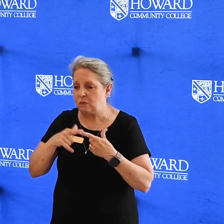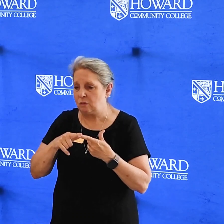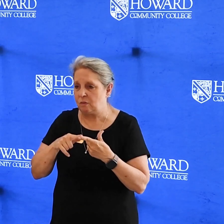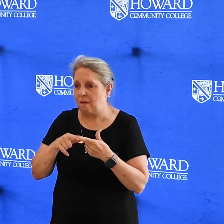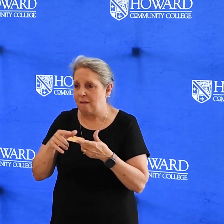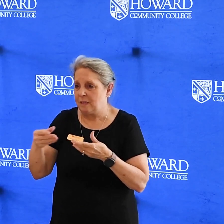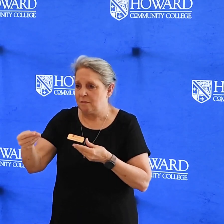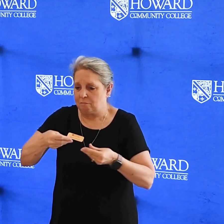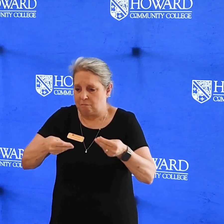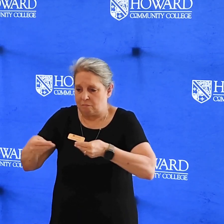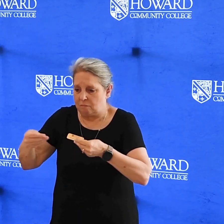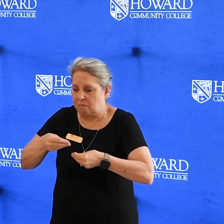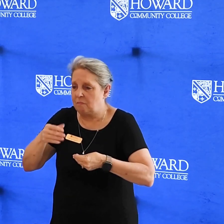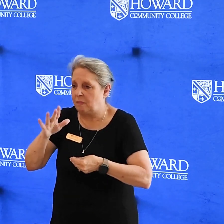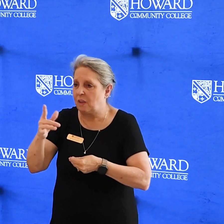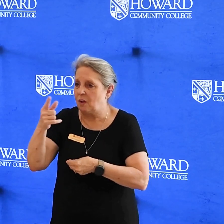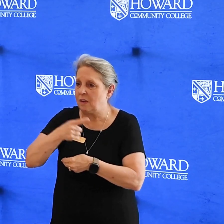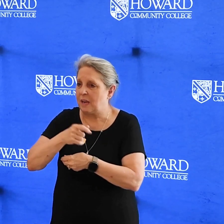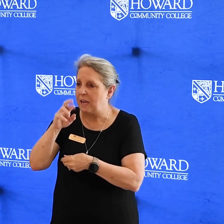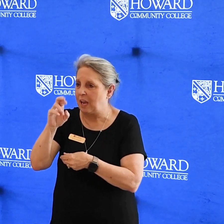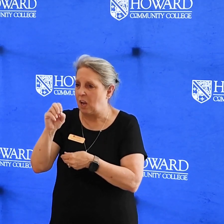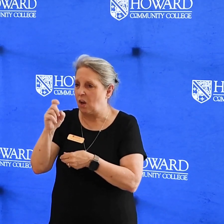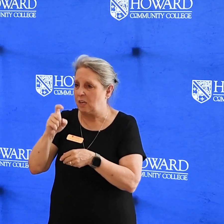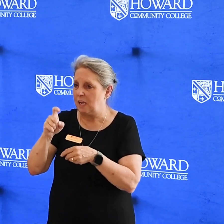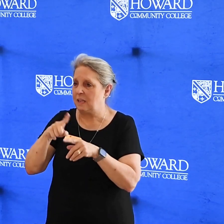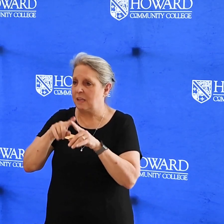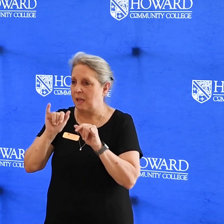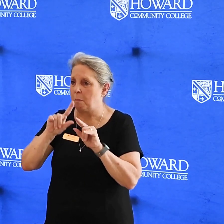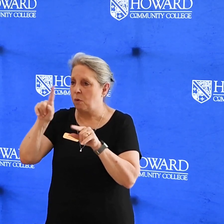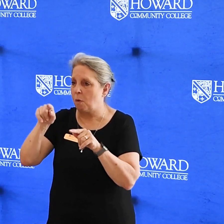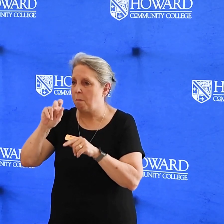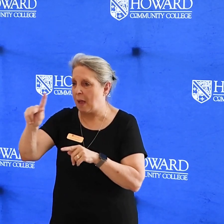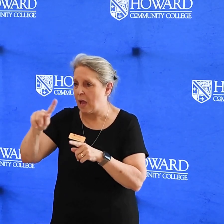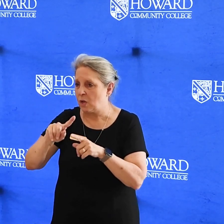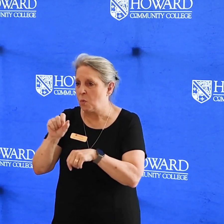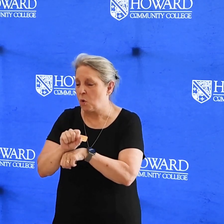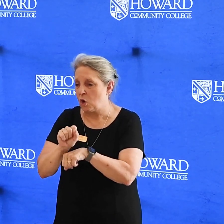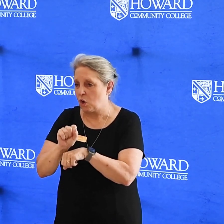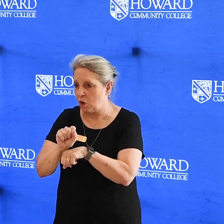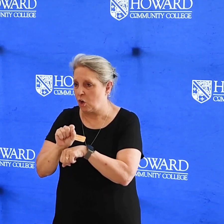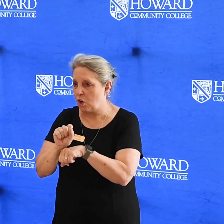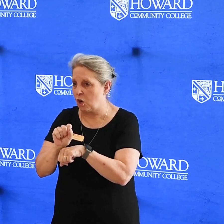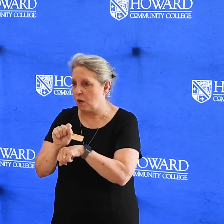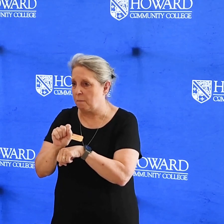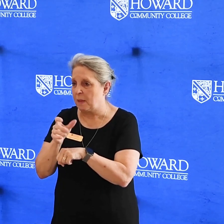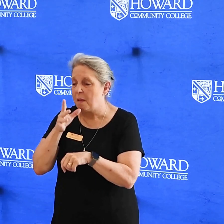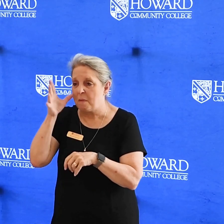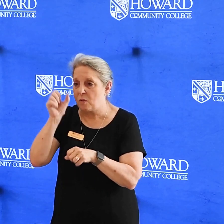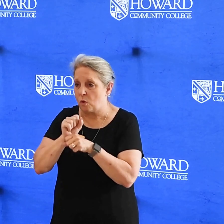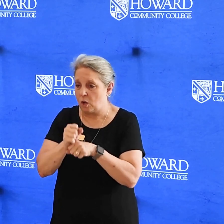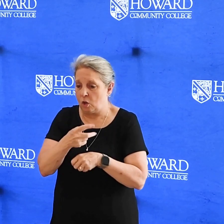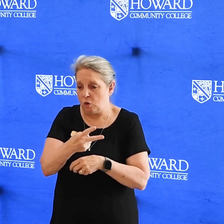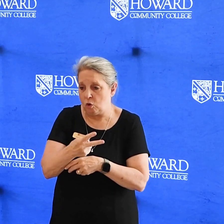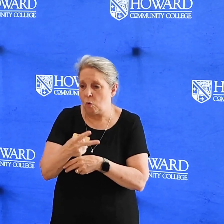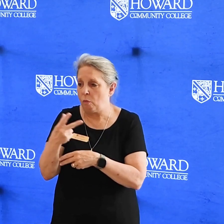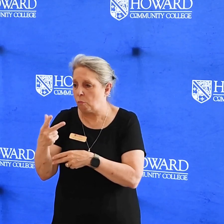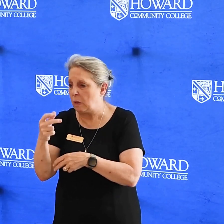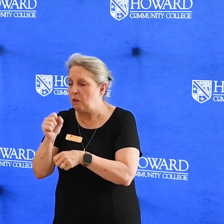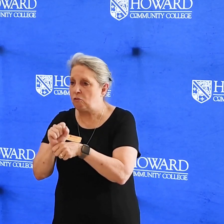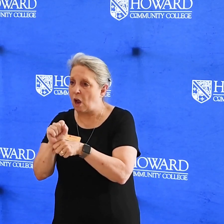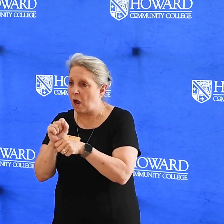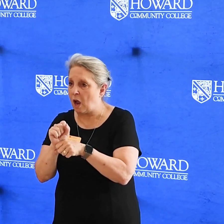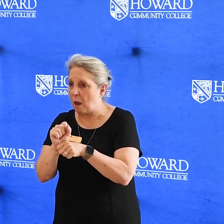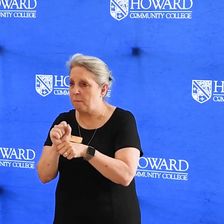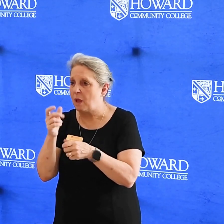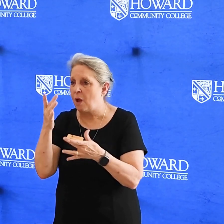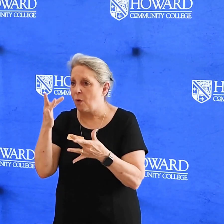piecemeal their daycare needs while juggling going back to work. Parents working 2 and 3 jobs